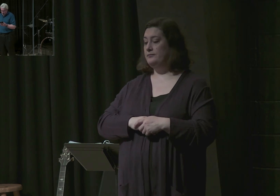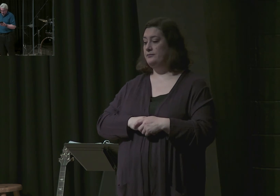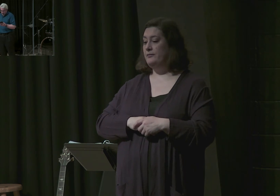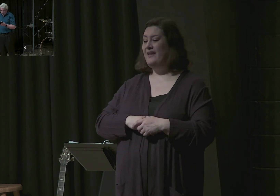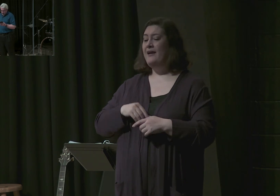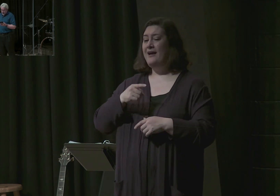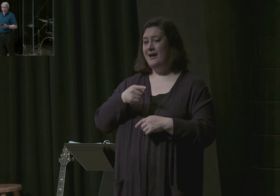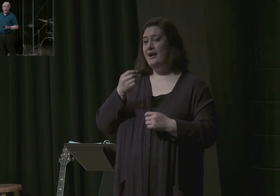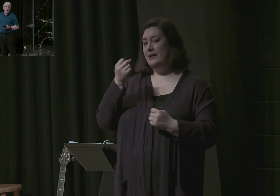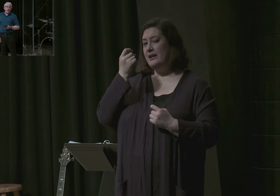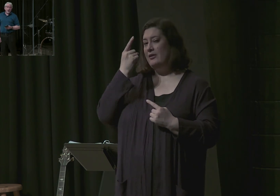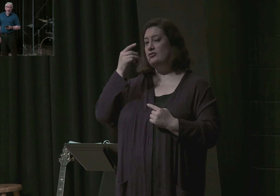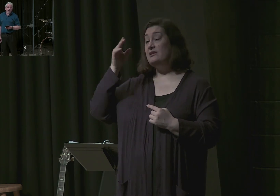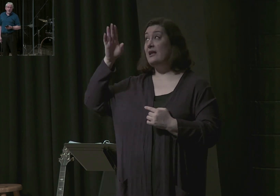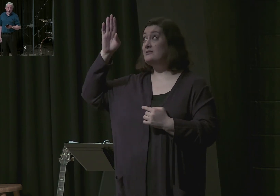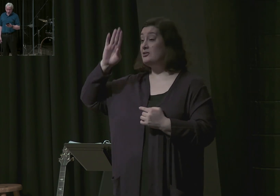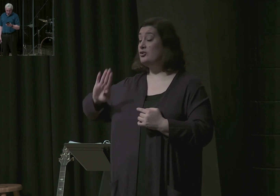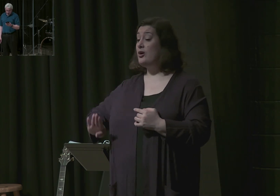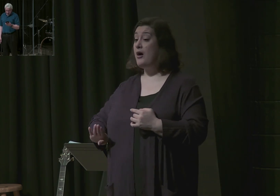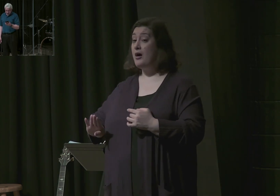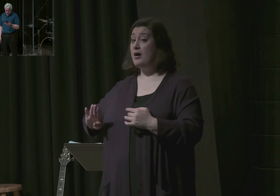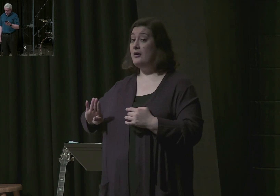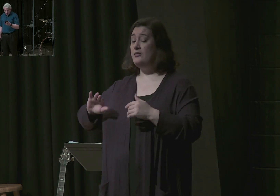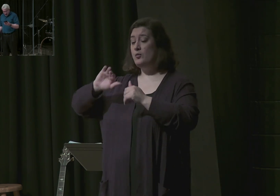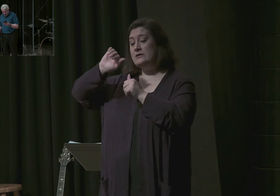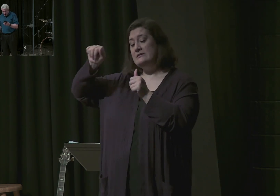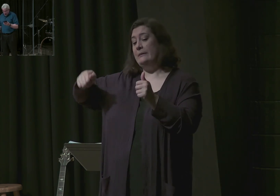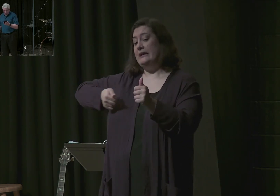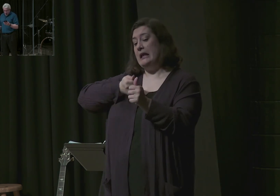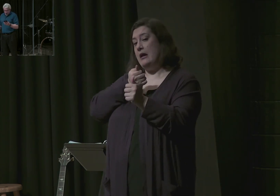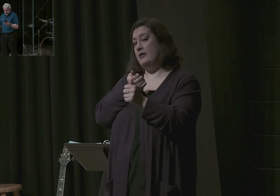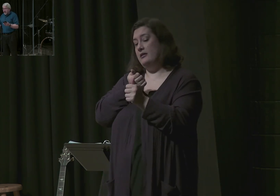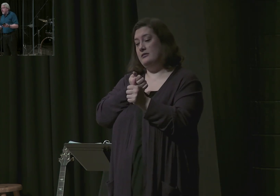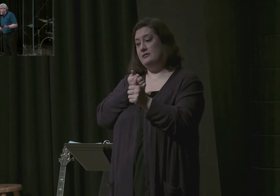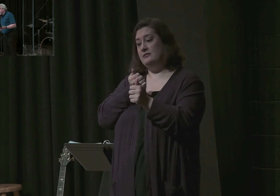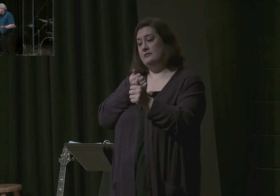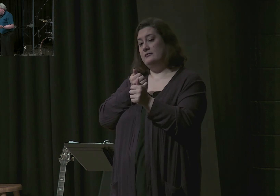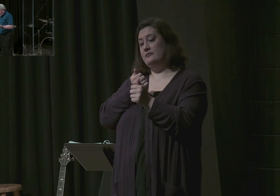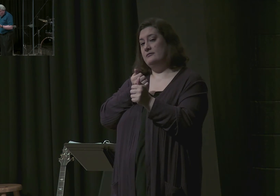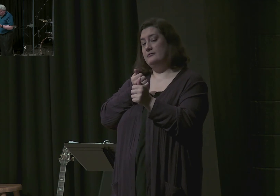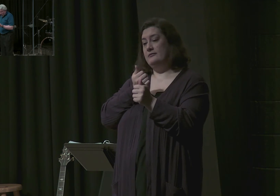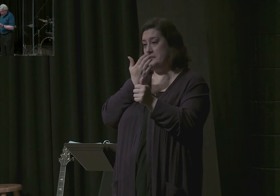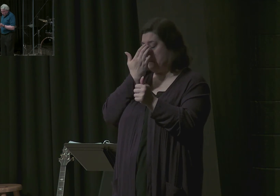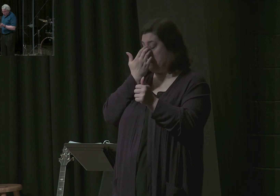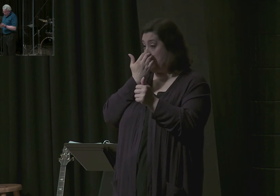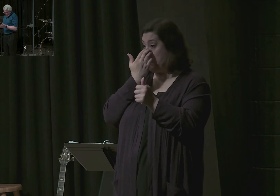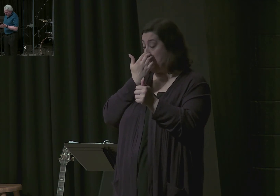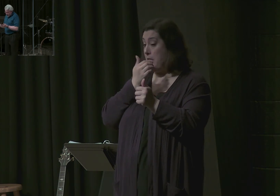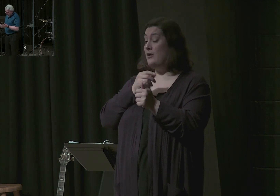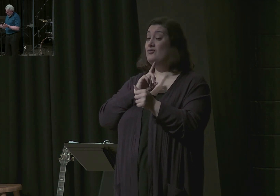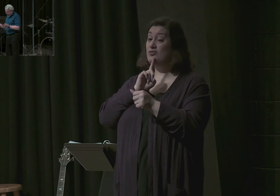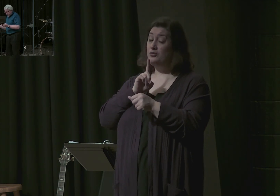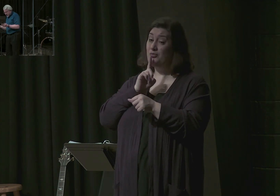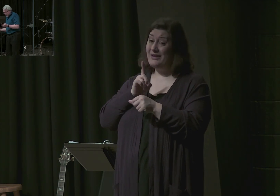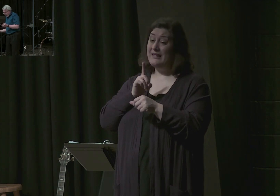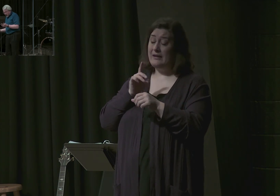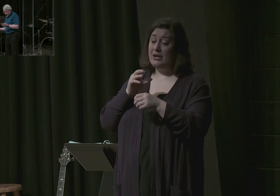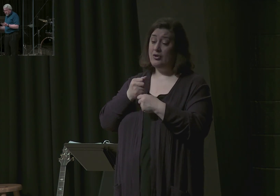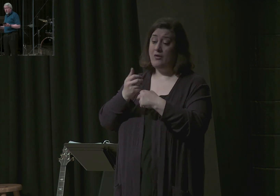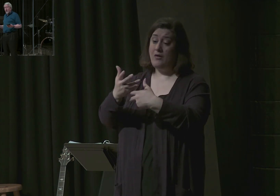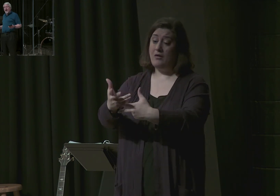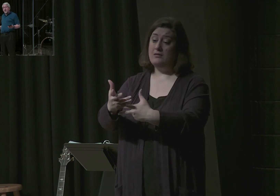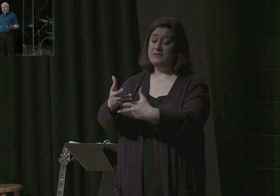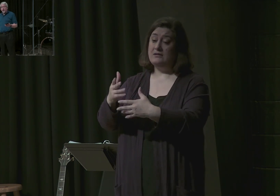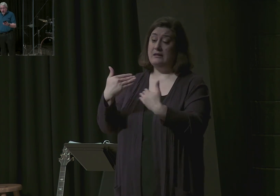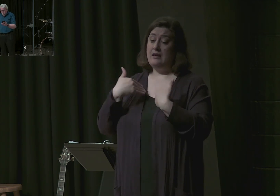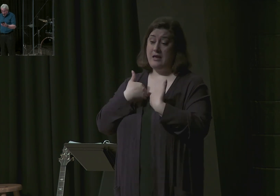folklore. Certainly, he later acknowledges that God was the invisible one working behind the scenes